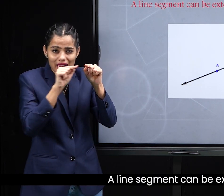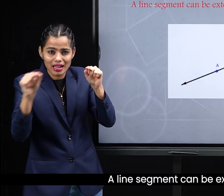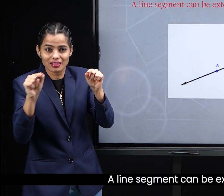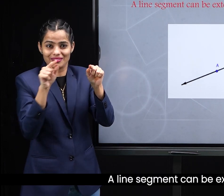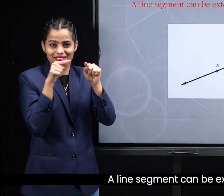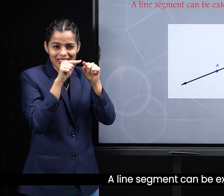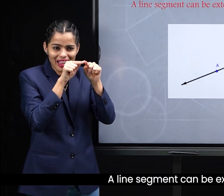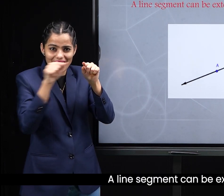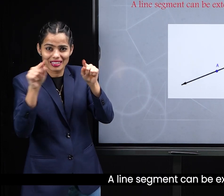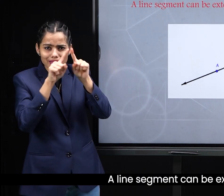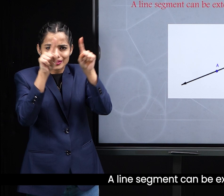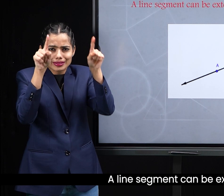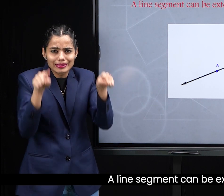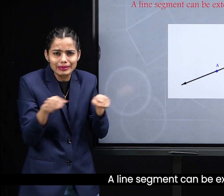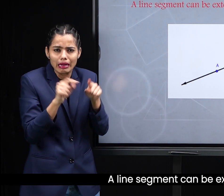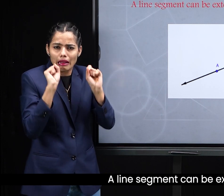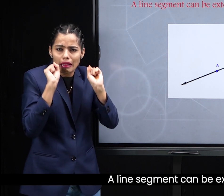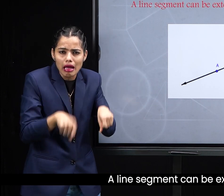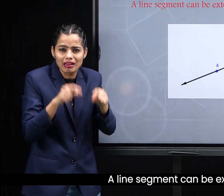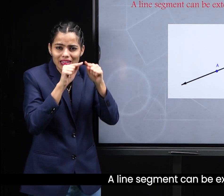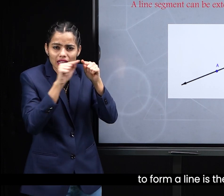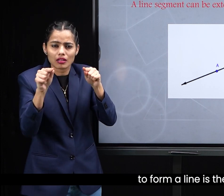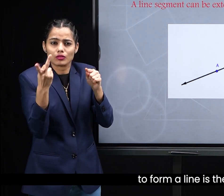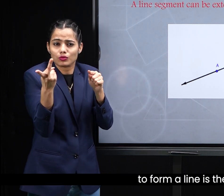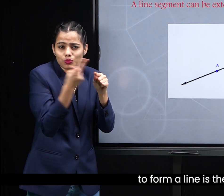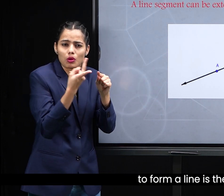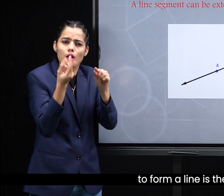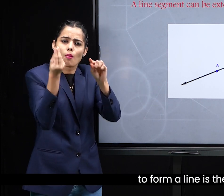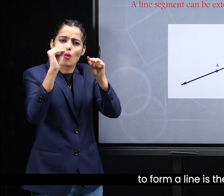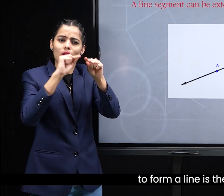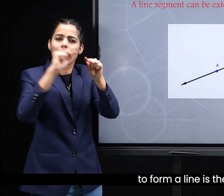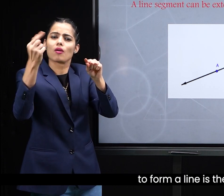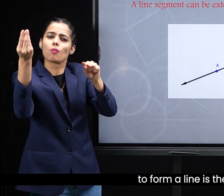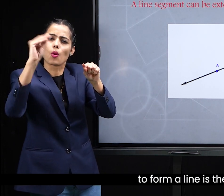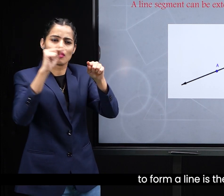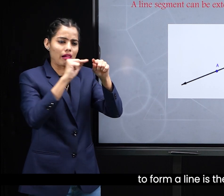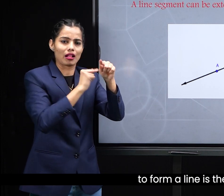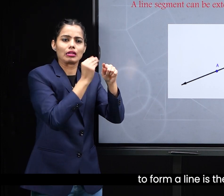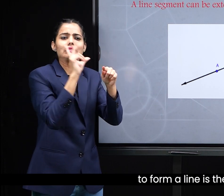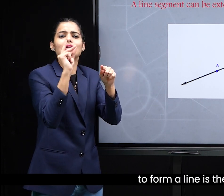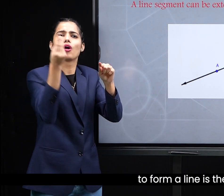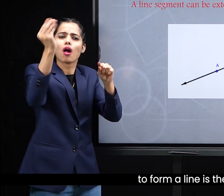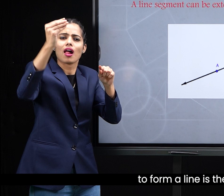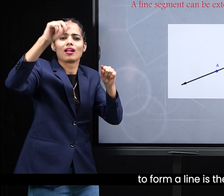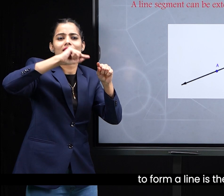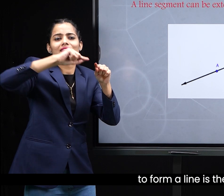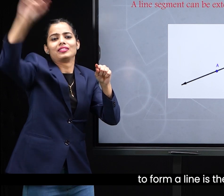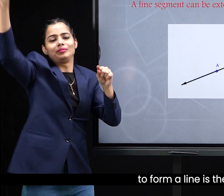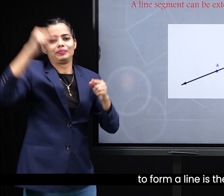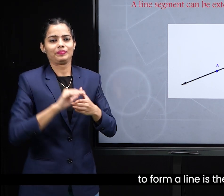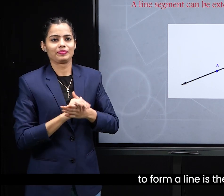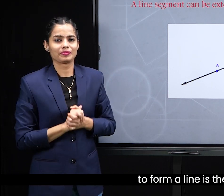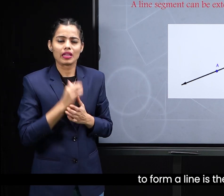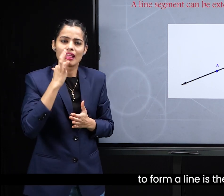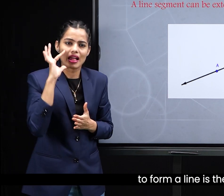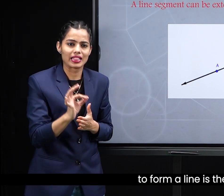A line segment can be extended in either direction to form a line is the second postulate.